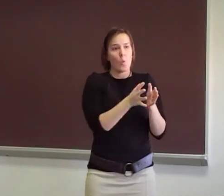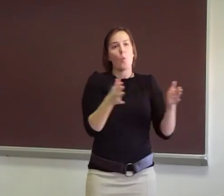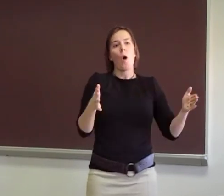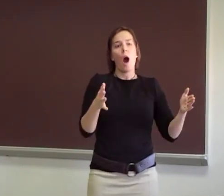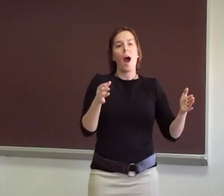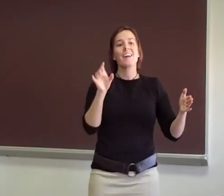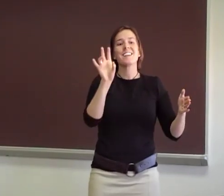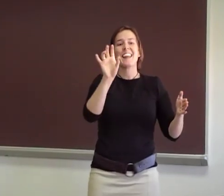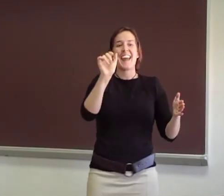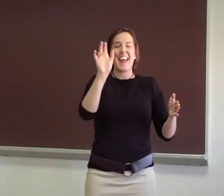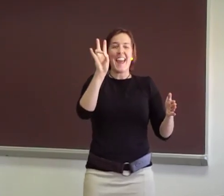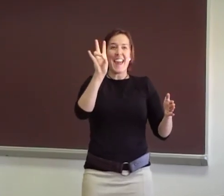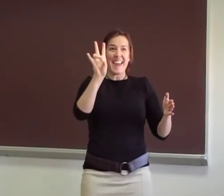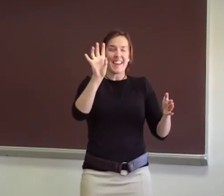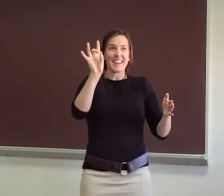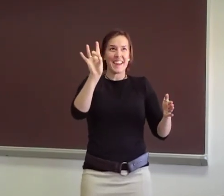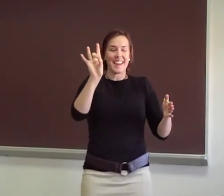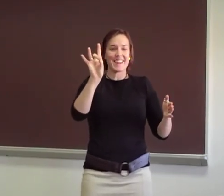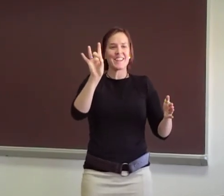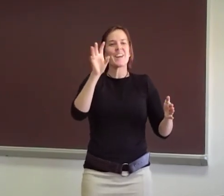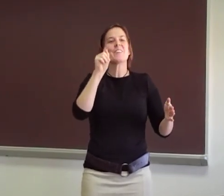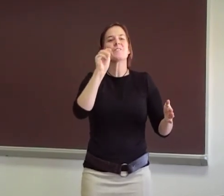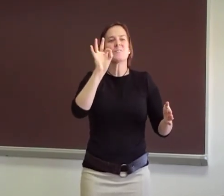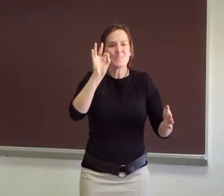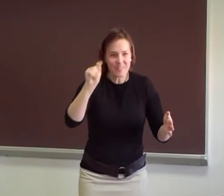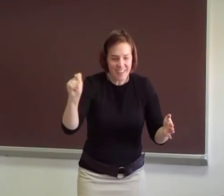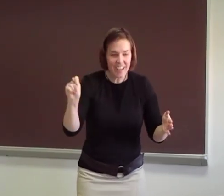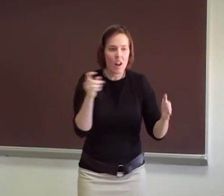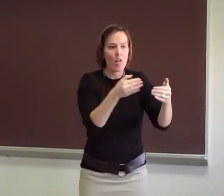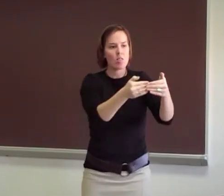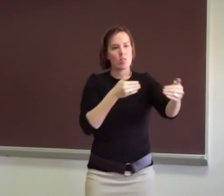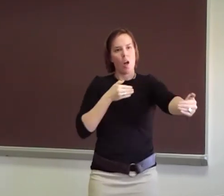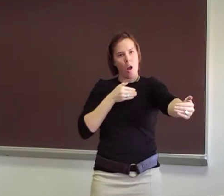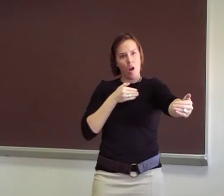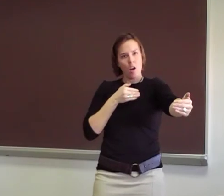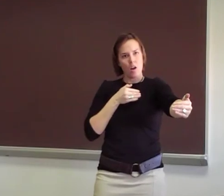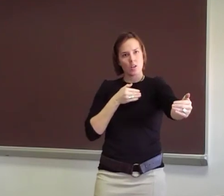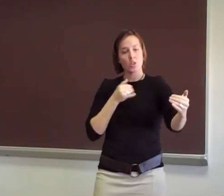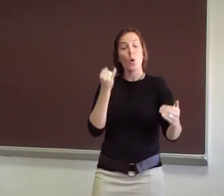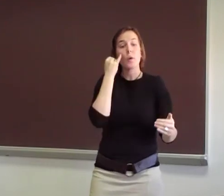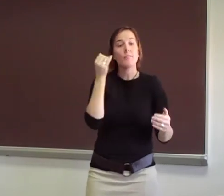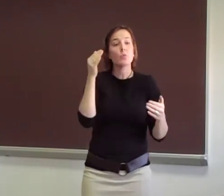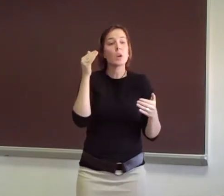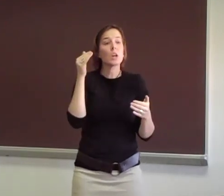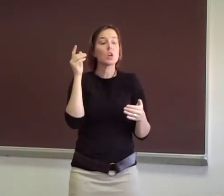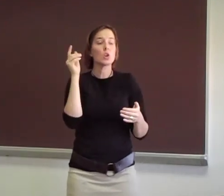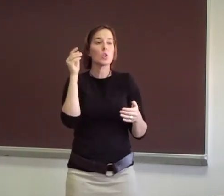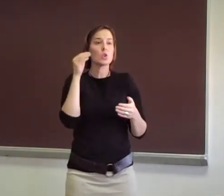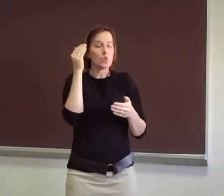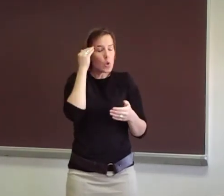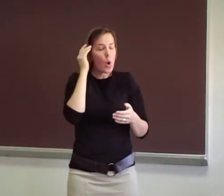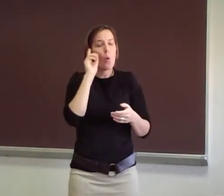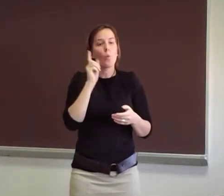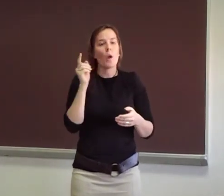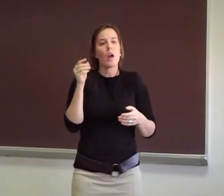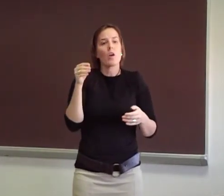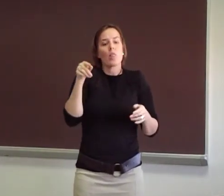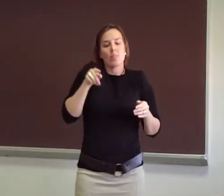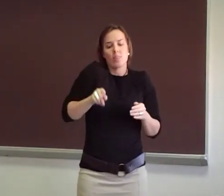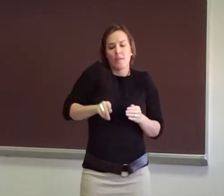If we know where the foot is falling in that square on our little one, then we can figure